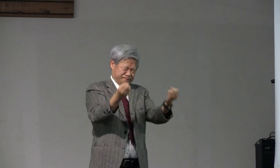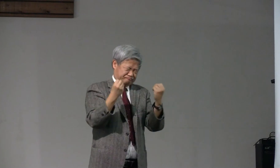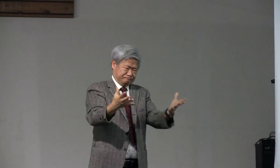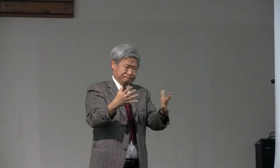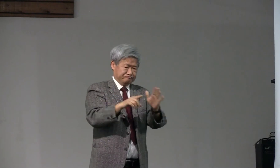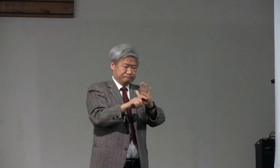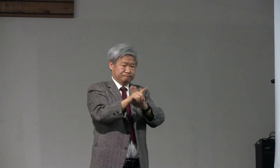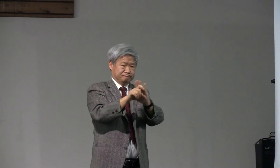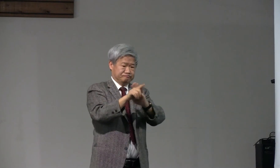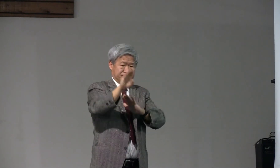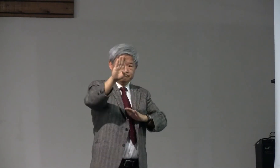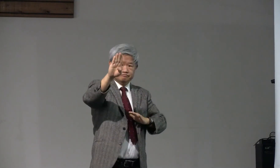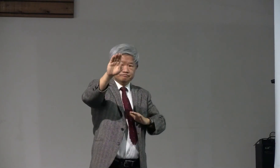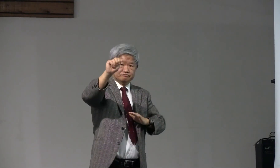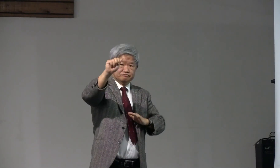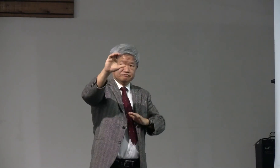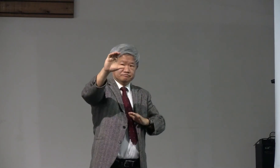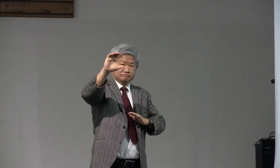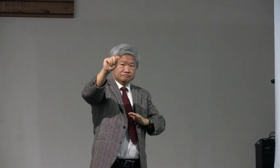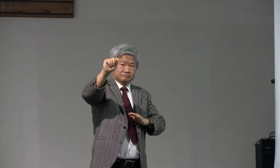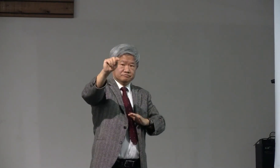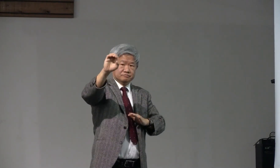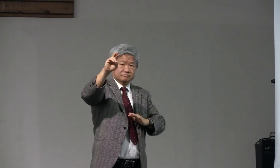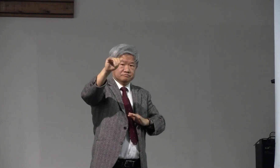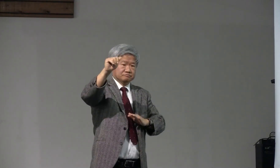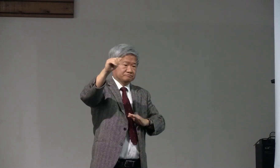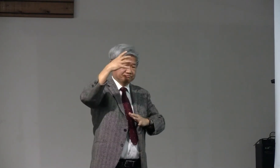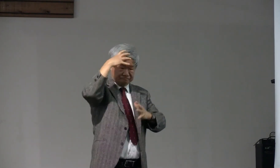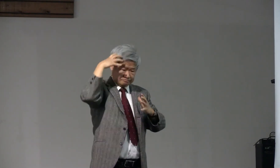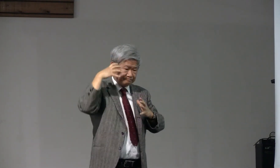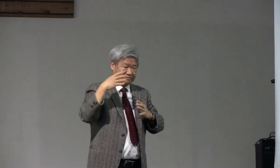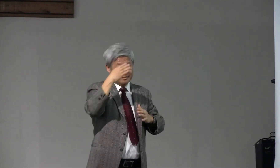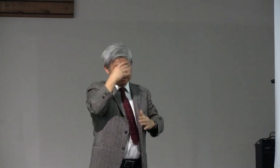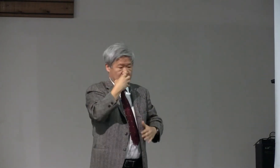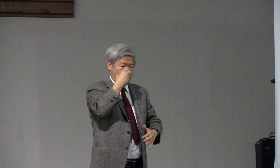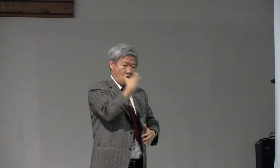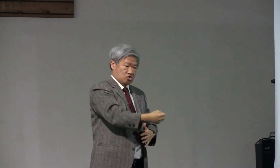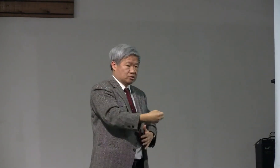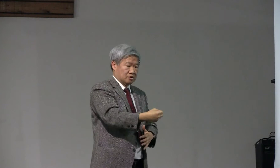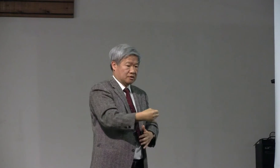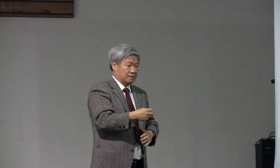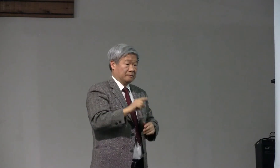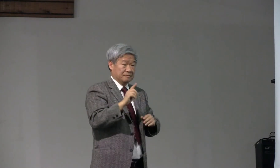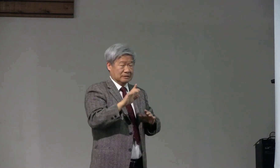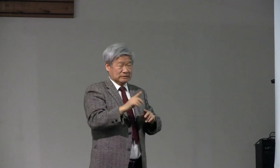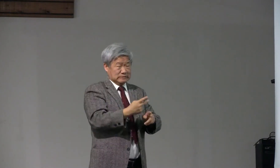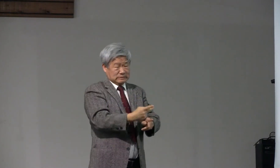you can see the organisms, the bacteria under the microscope.